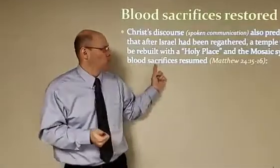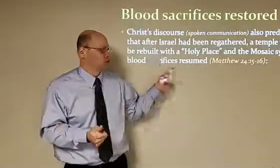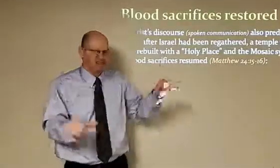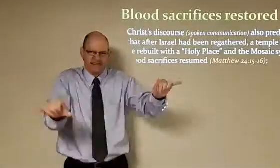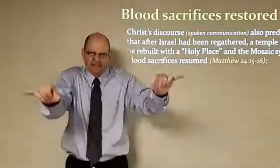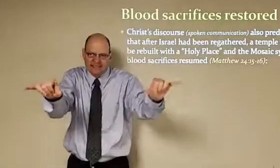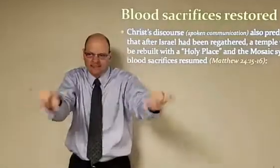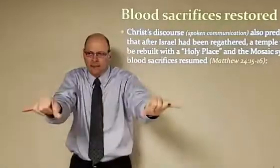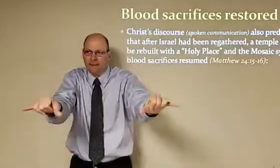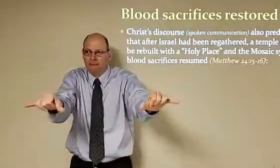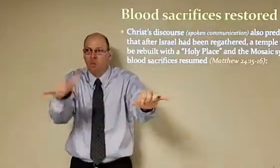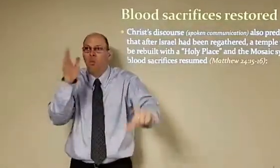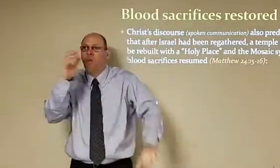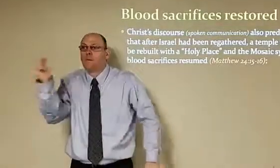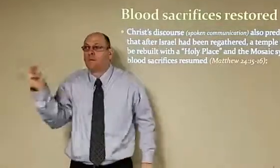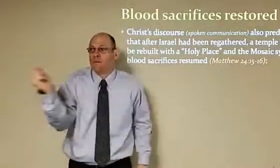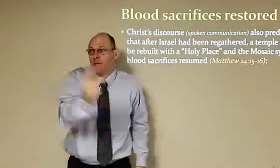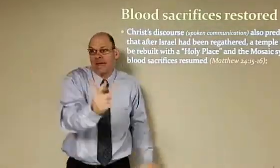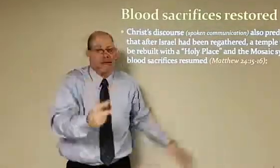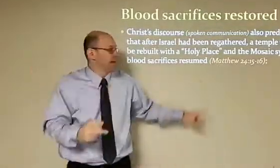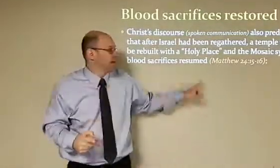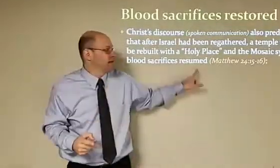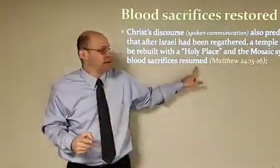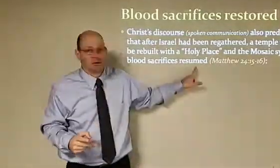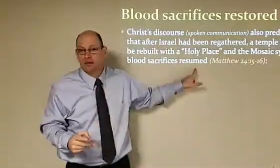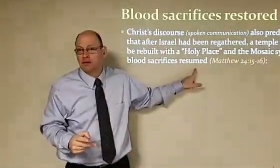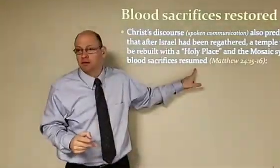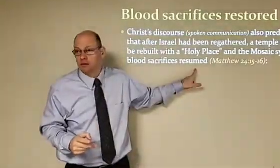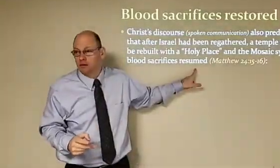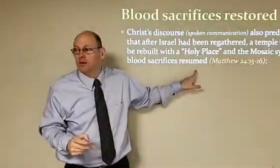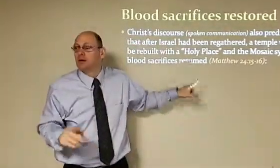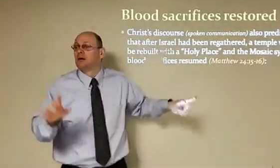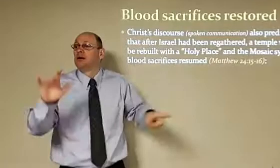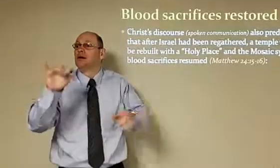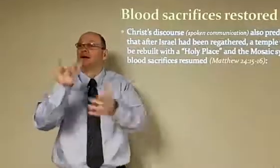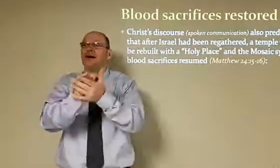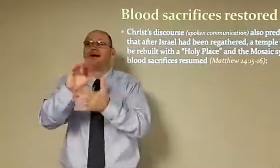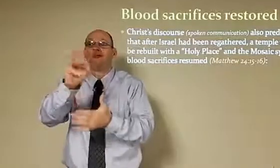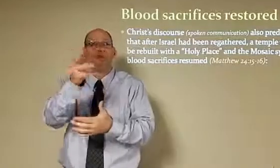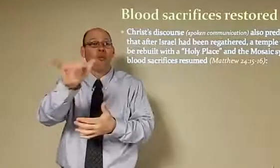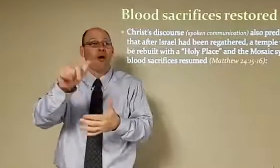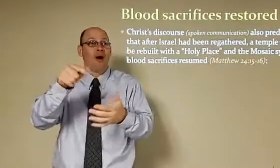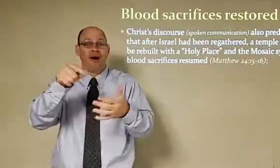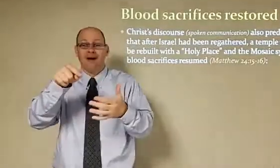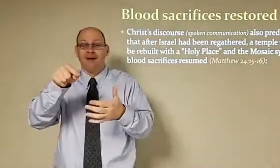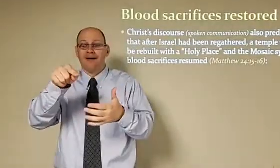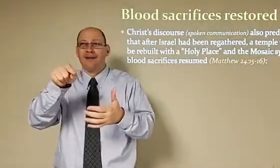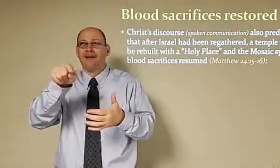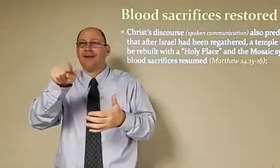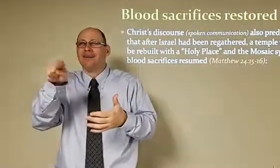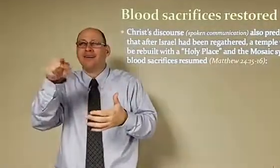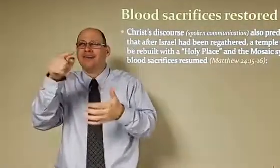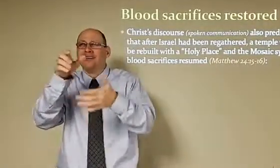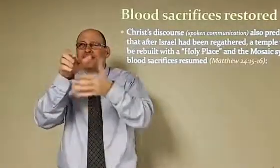they continue to focus on the Old Testament being a blood sacrifice. And that's what Jesus was saying in Matthew 24.